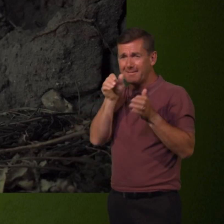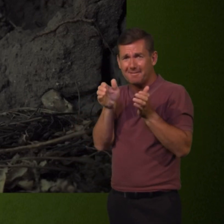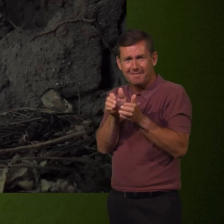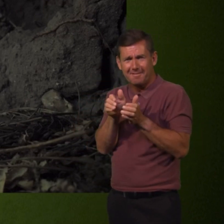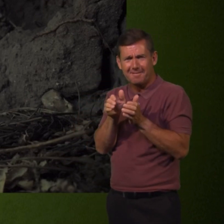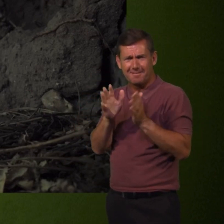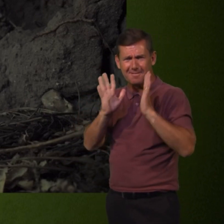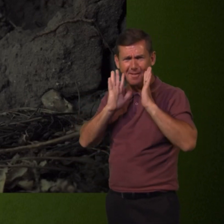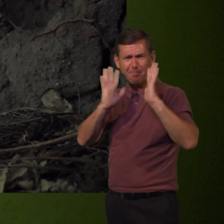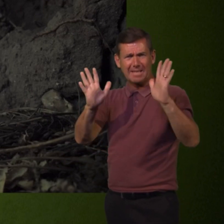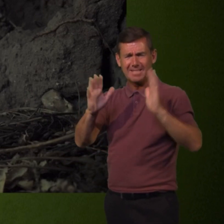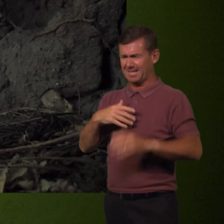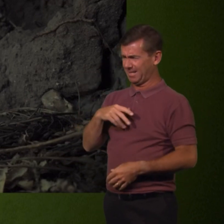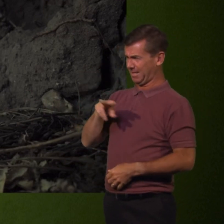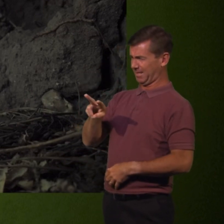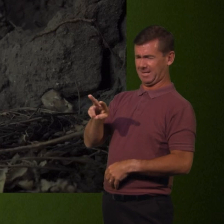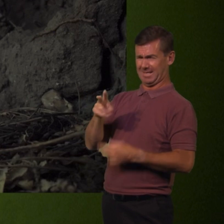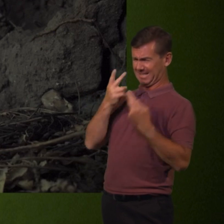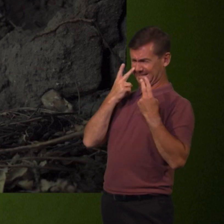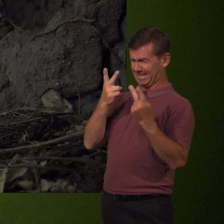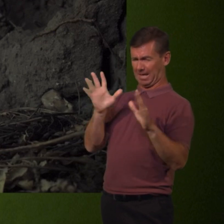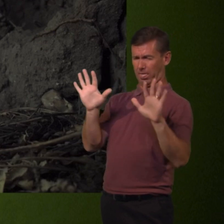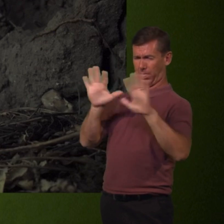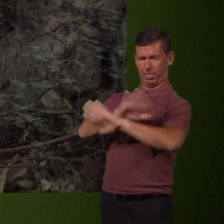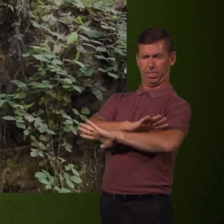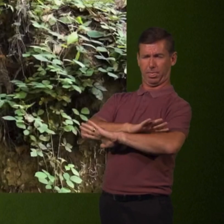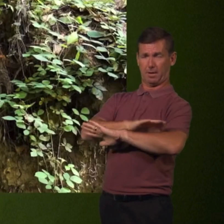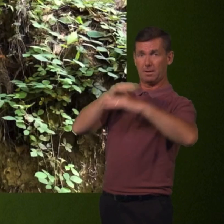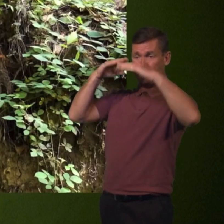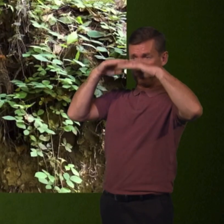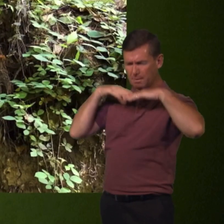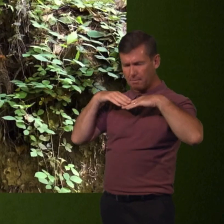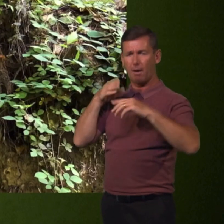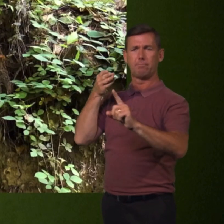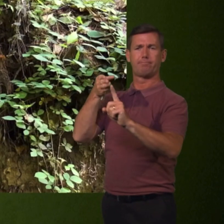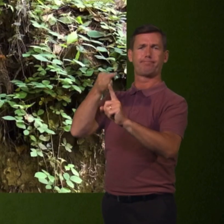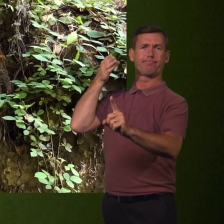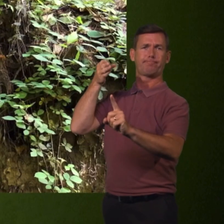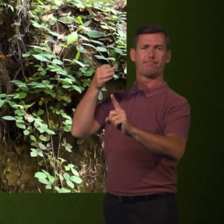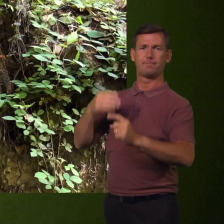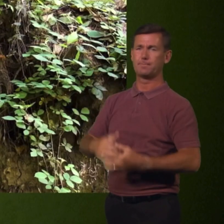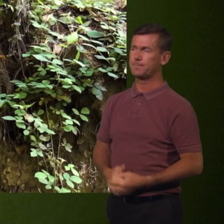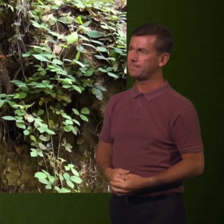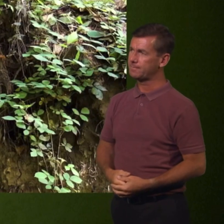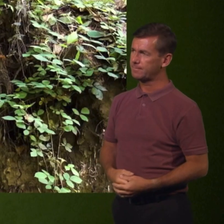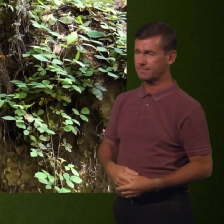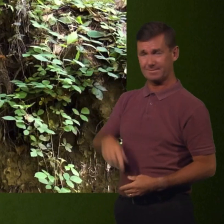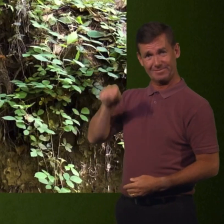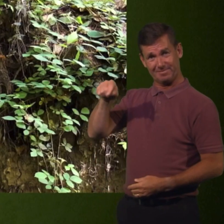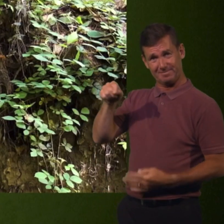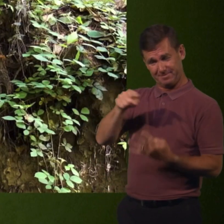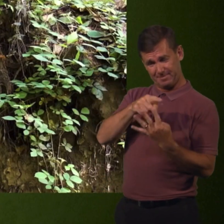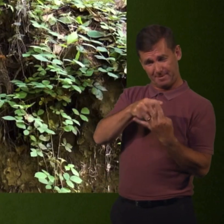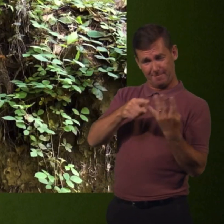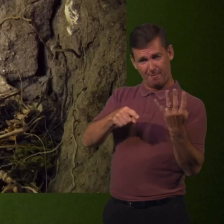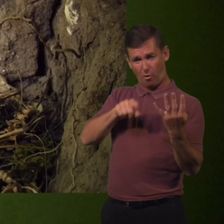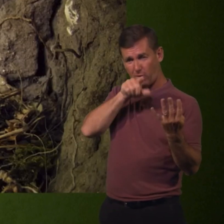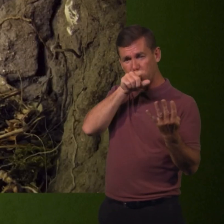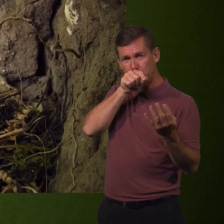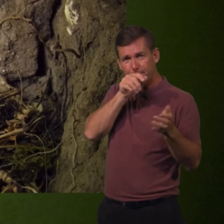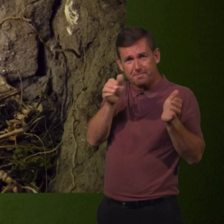only see it when the chick pops its little head up. We know that there are 4 chicks in that